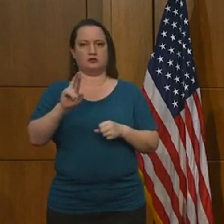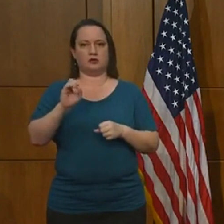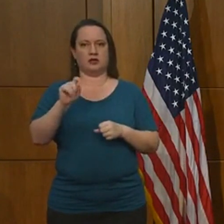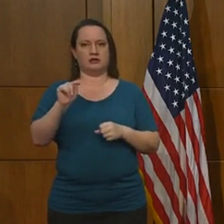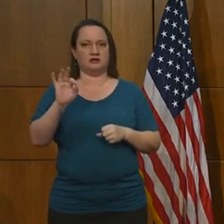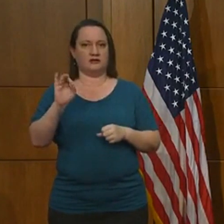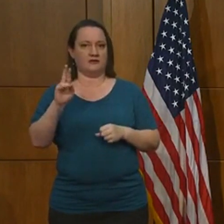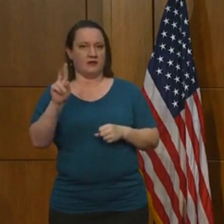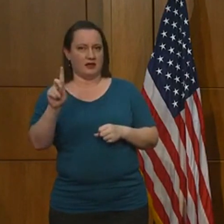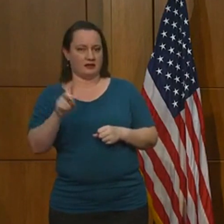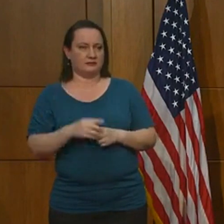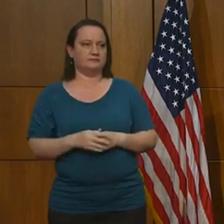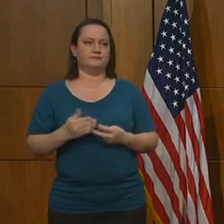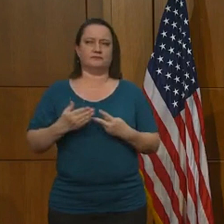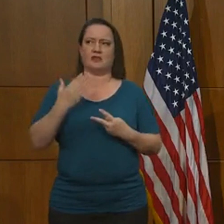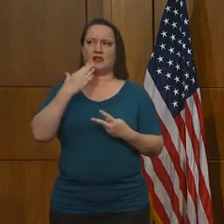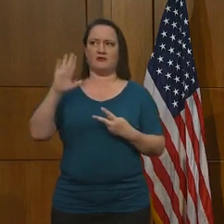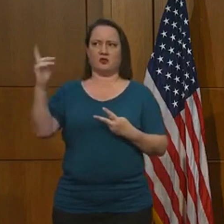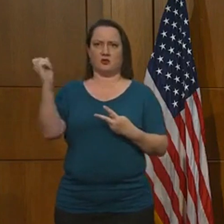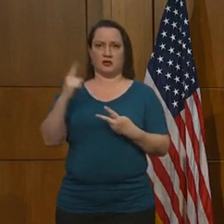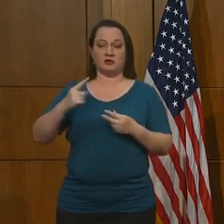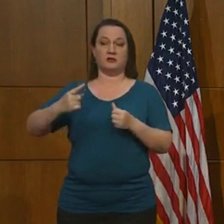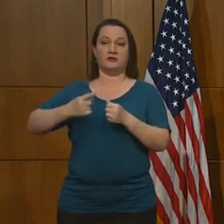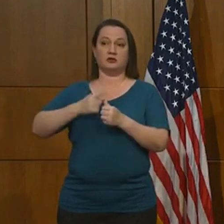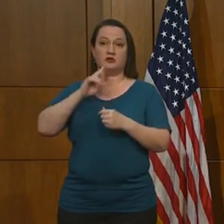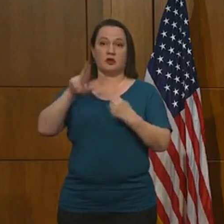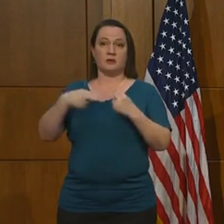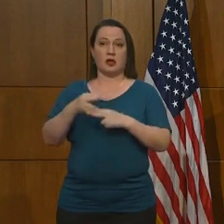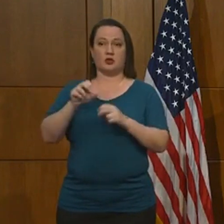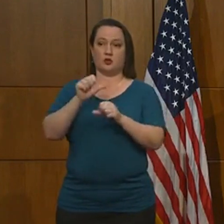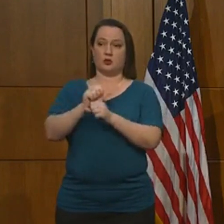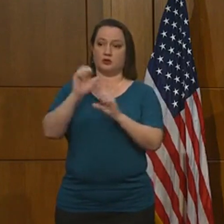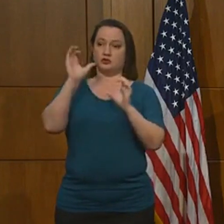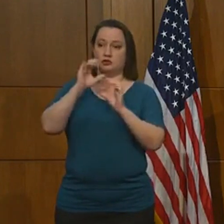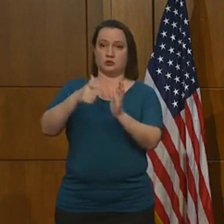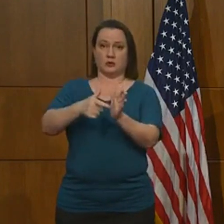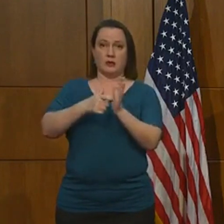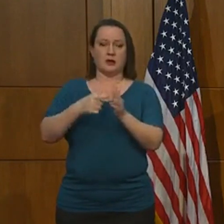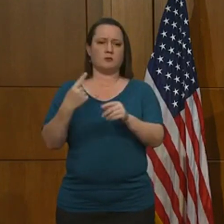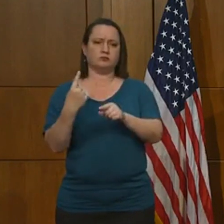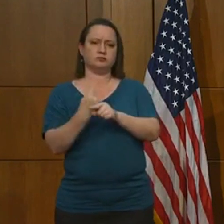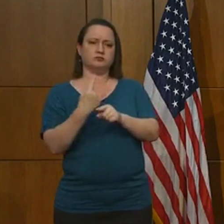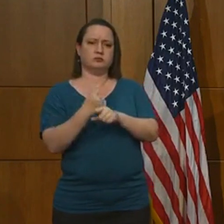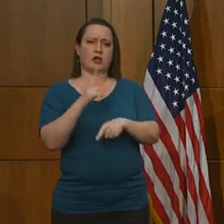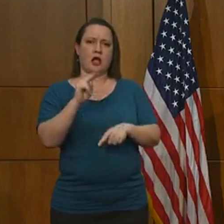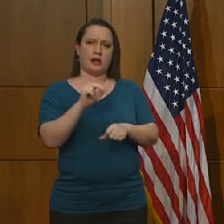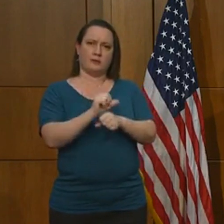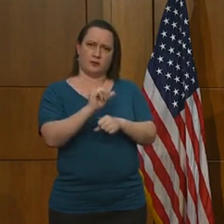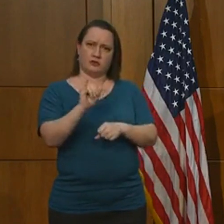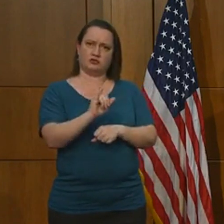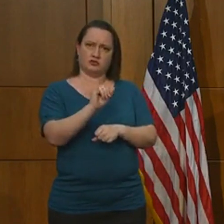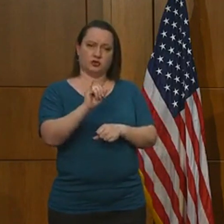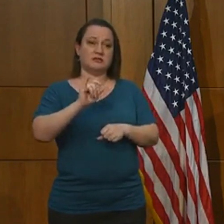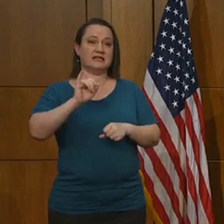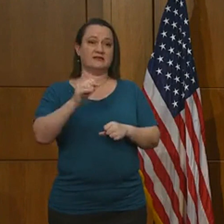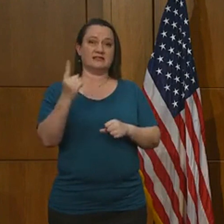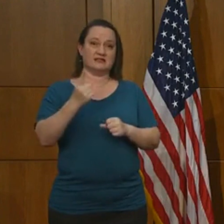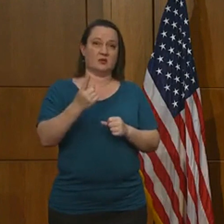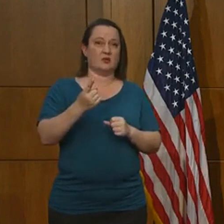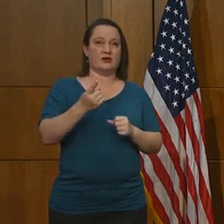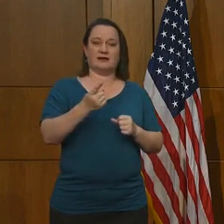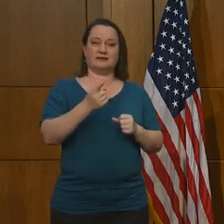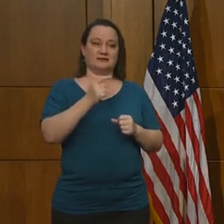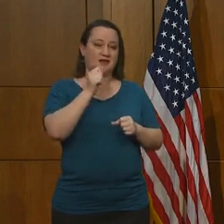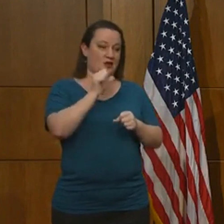Thank you for that question. First, I'll talk about the work search requirement during usual regular unemployment insurance, that if someone has been laid off, that they